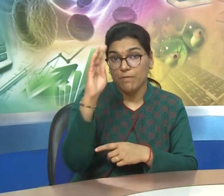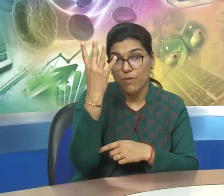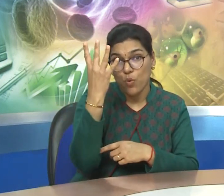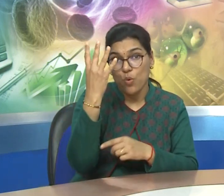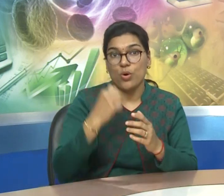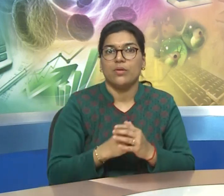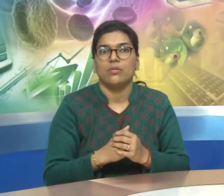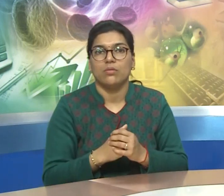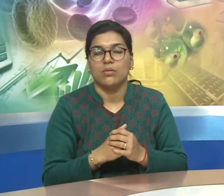Point 4.